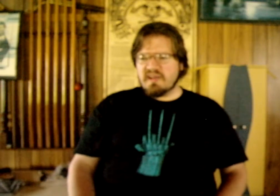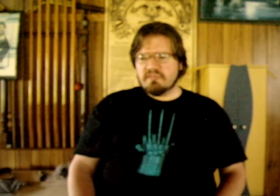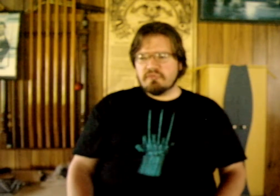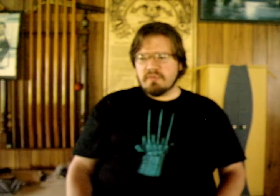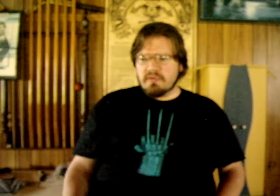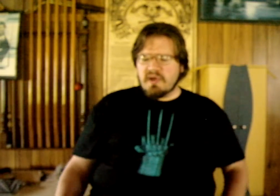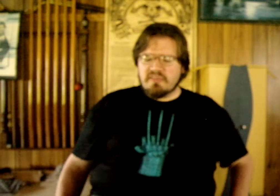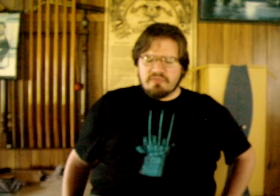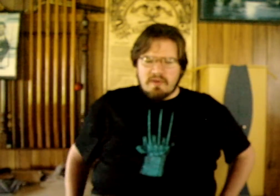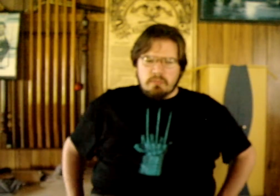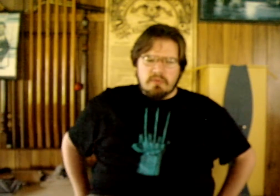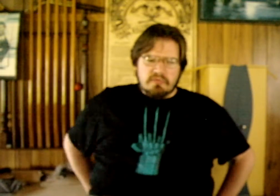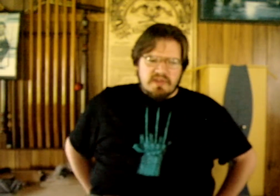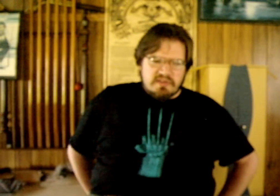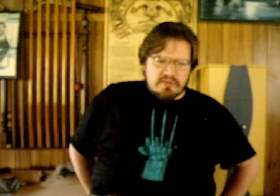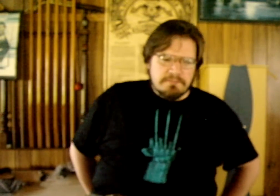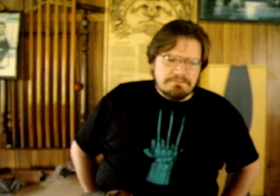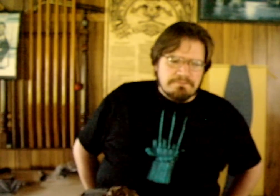to the heights of our world. And